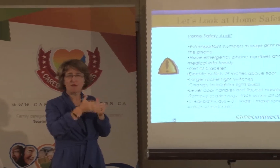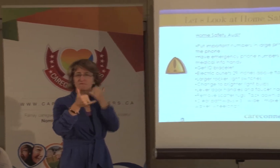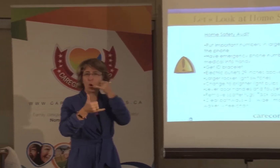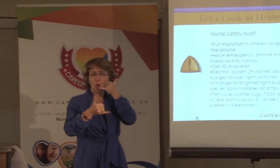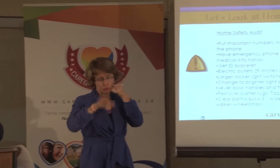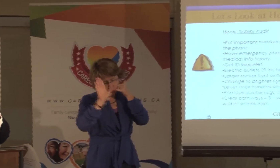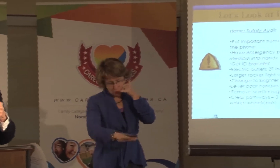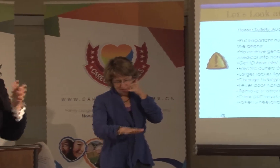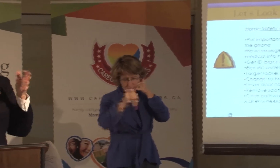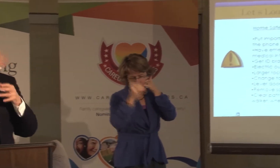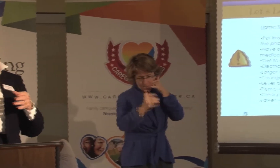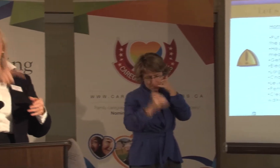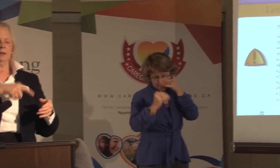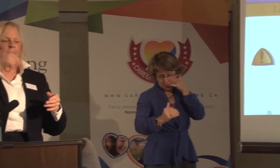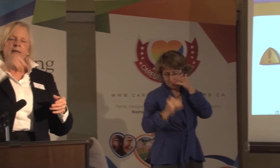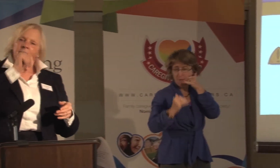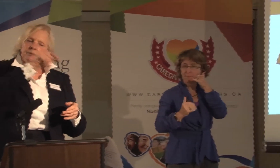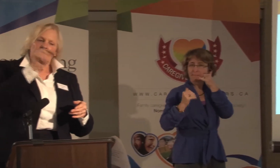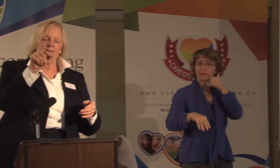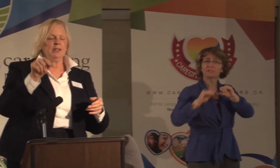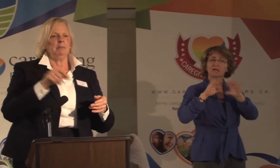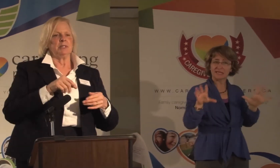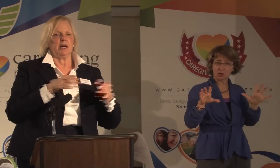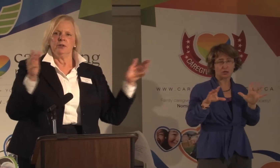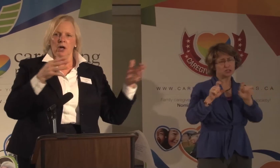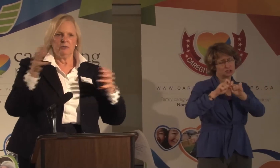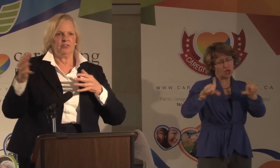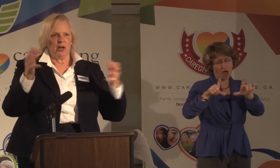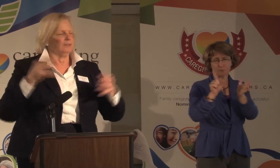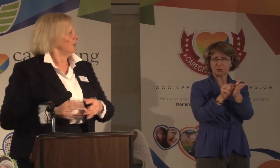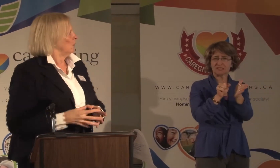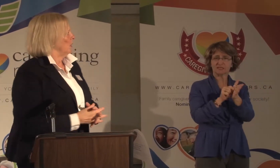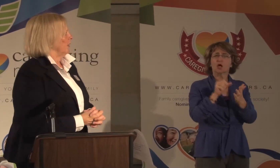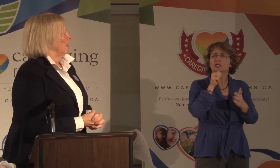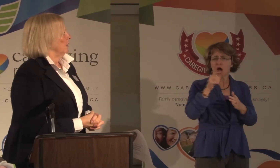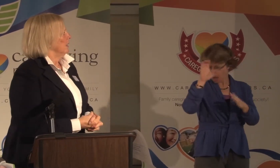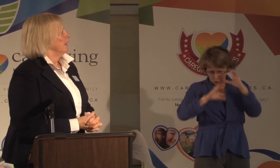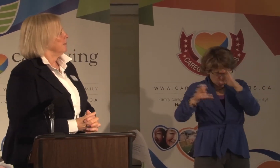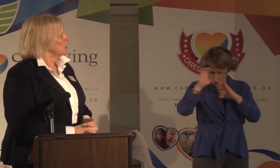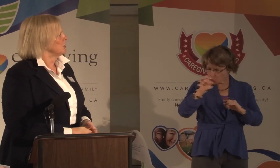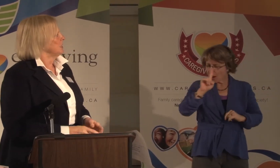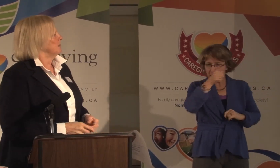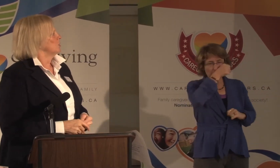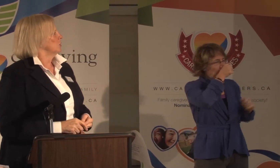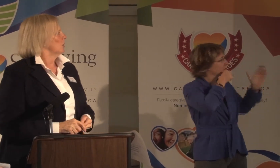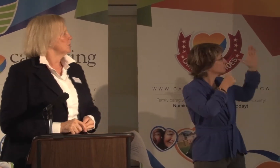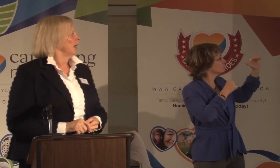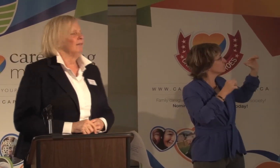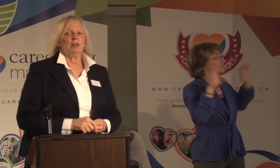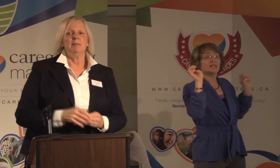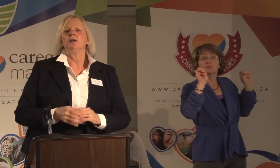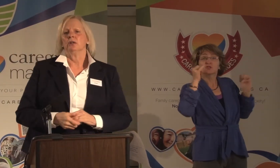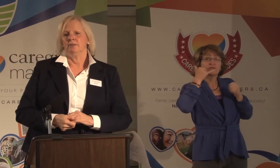that that person knows that they can have the numbers there. They're not trying to figure out where they are. The emergency numbers should